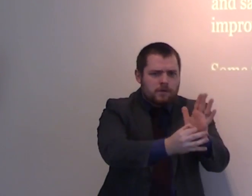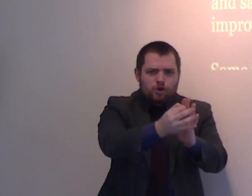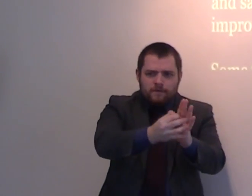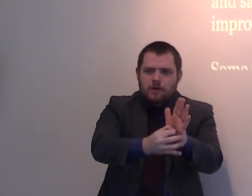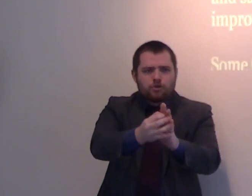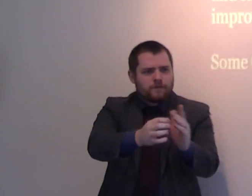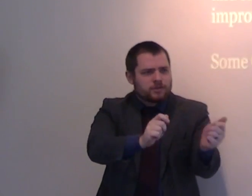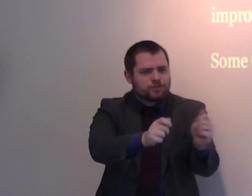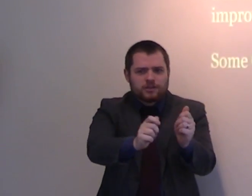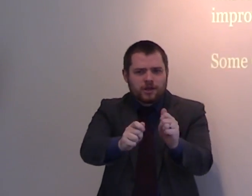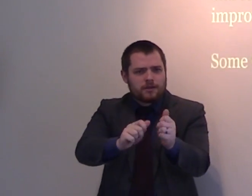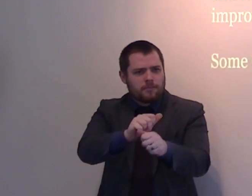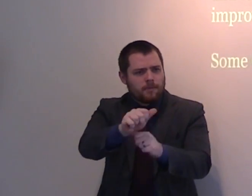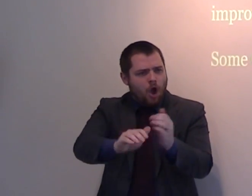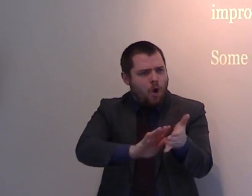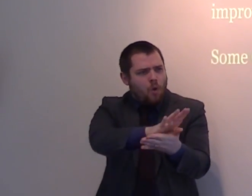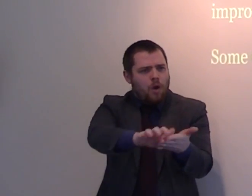and become more holy.